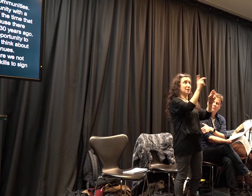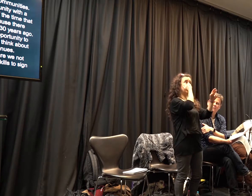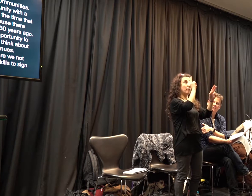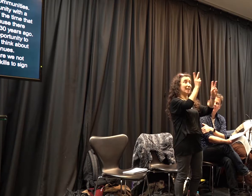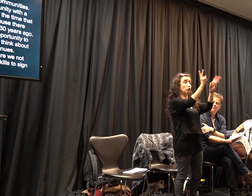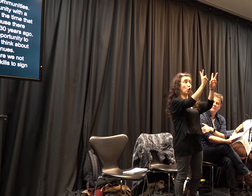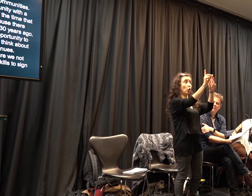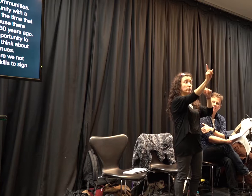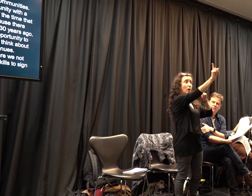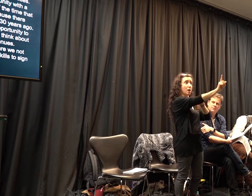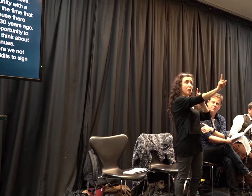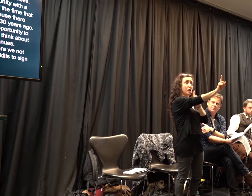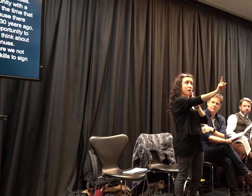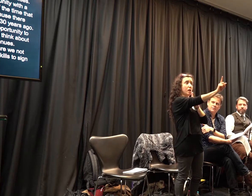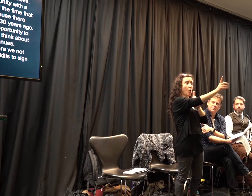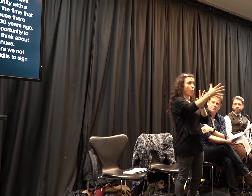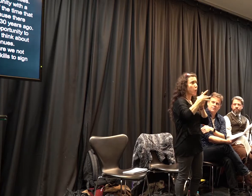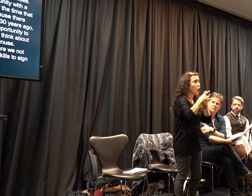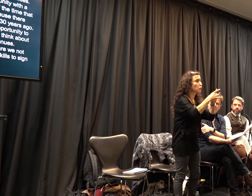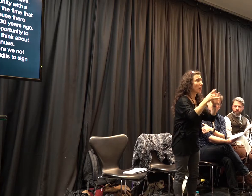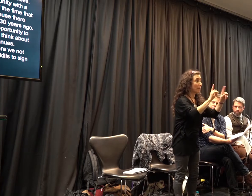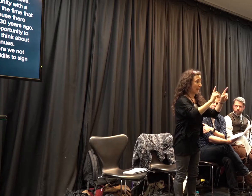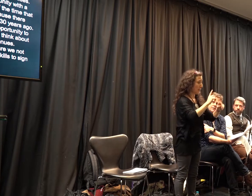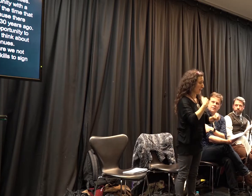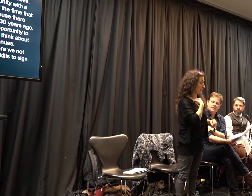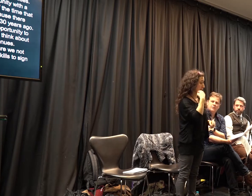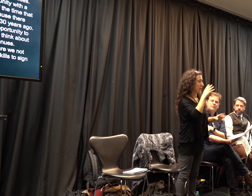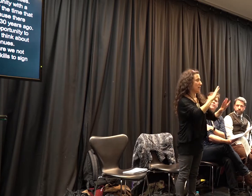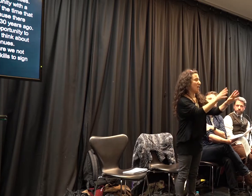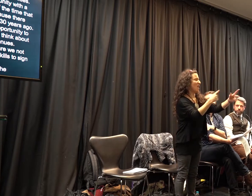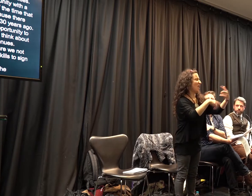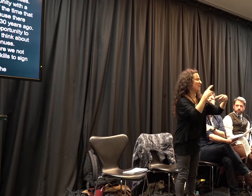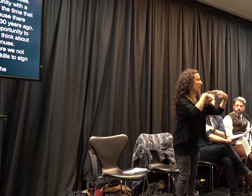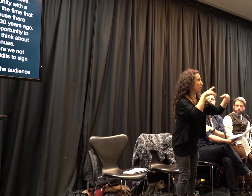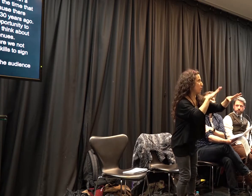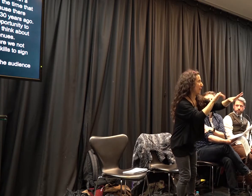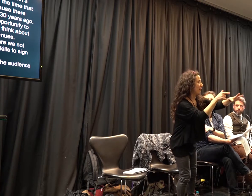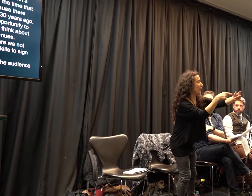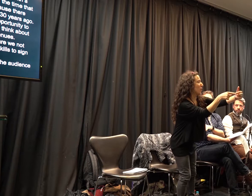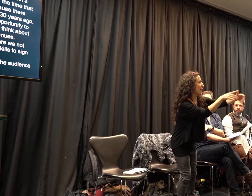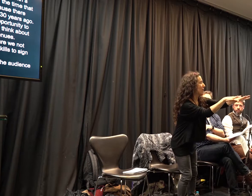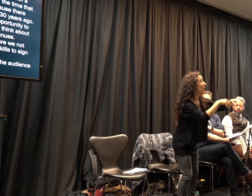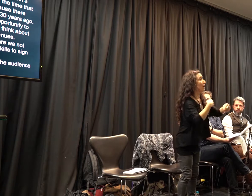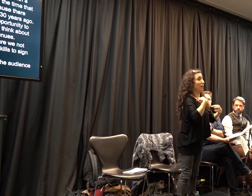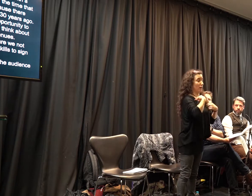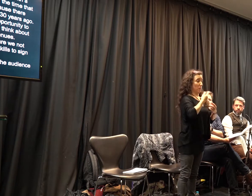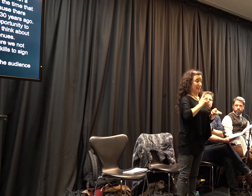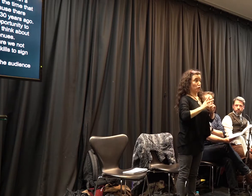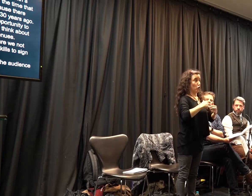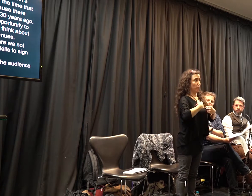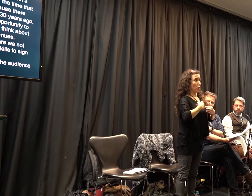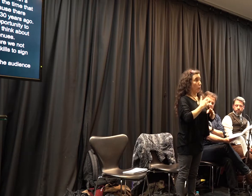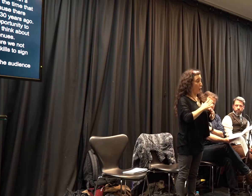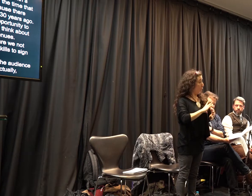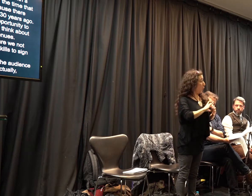Why does the interpreter not take a seat in the audience and work together with a deaf interpreter? Actually, let me start again.